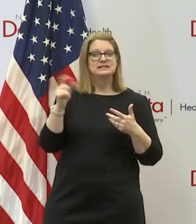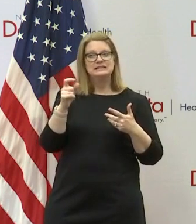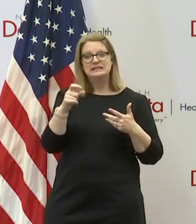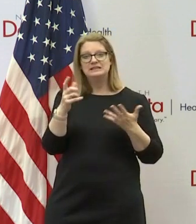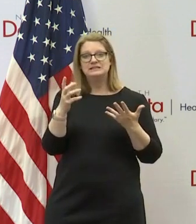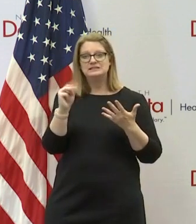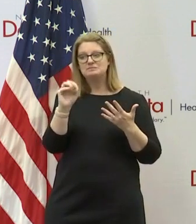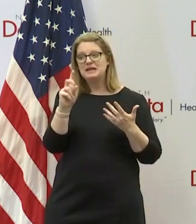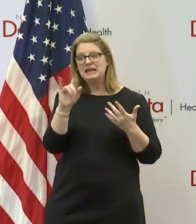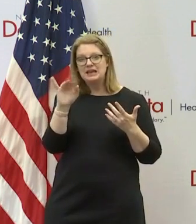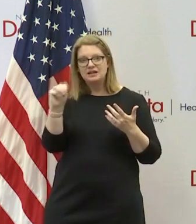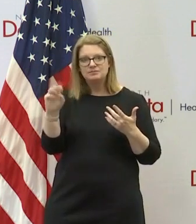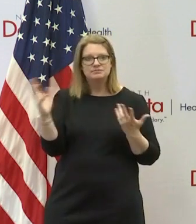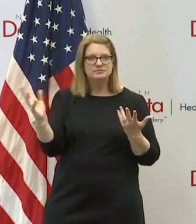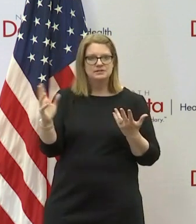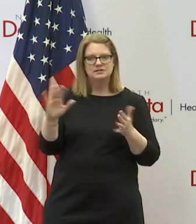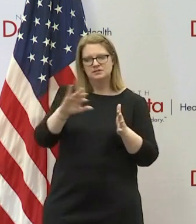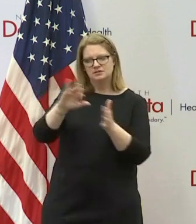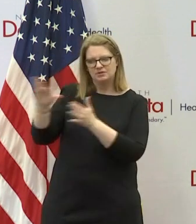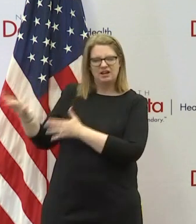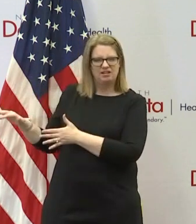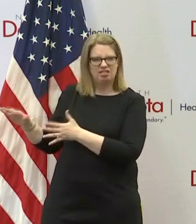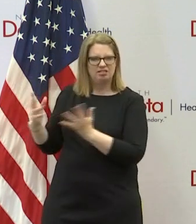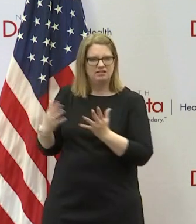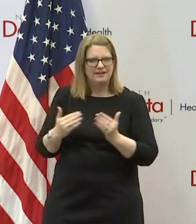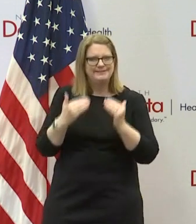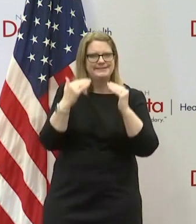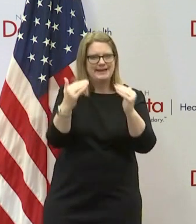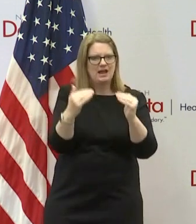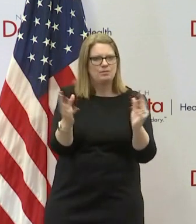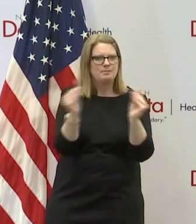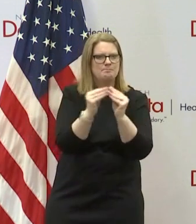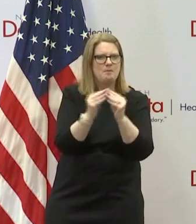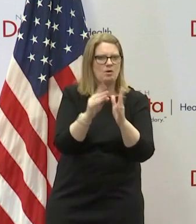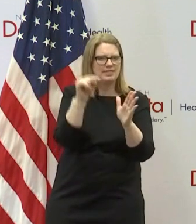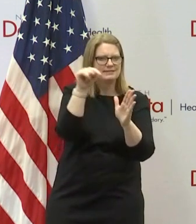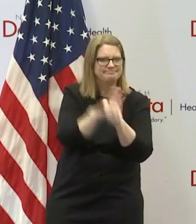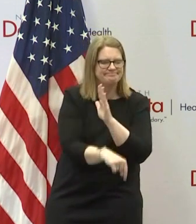medium. I mean, the kind of things we're hearing. I mean, we're sort of moving past that and getting into the